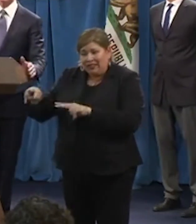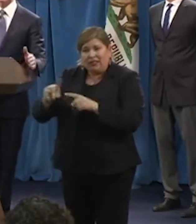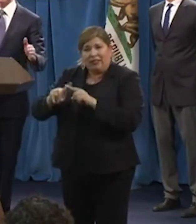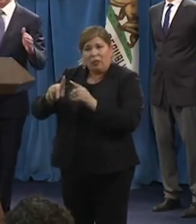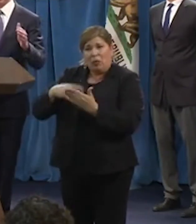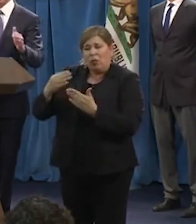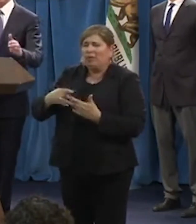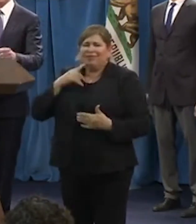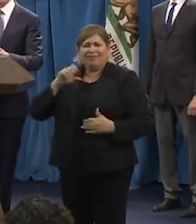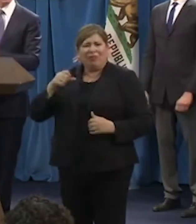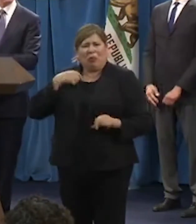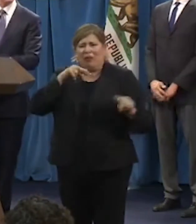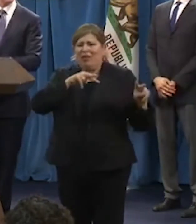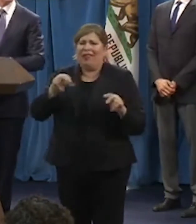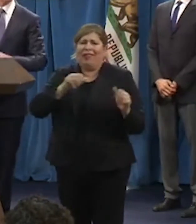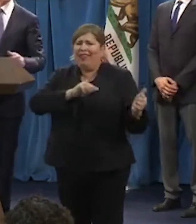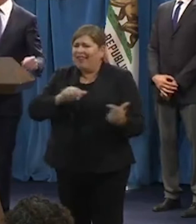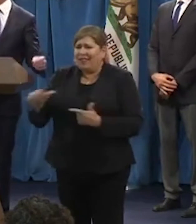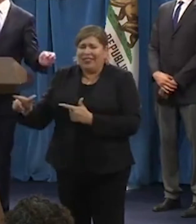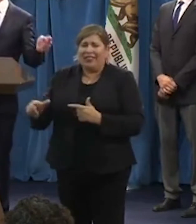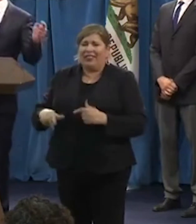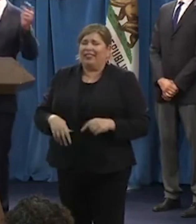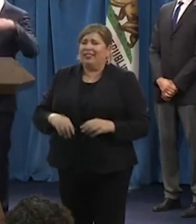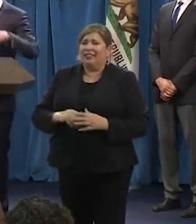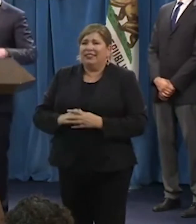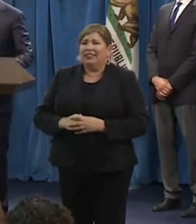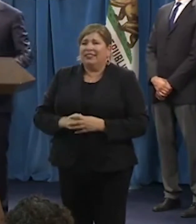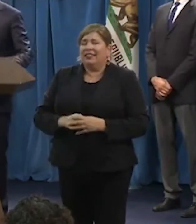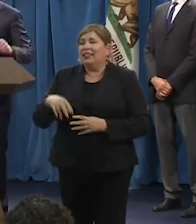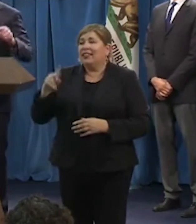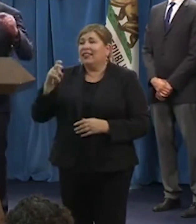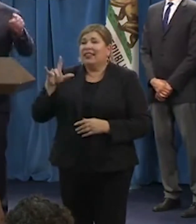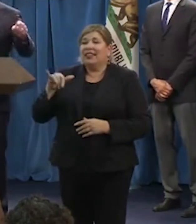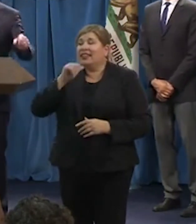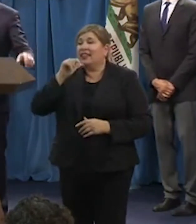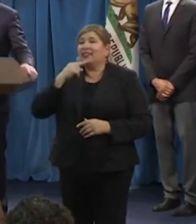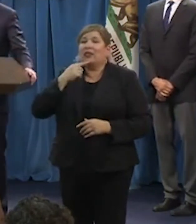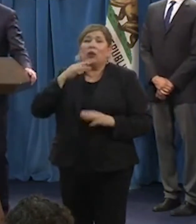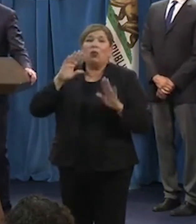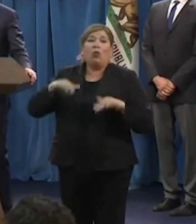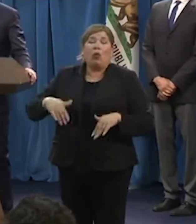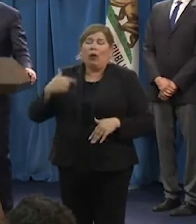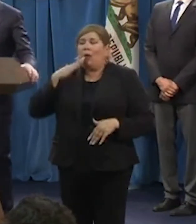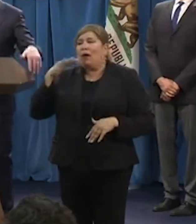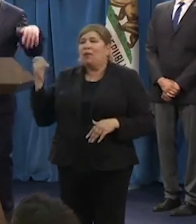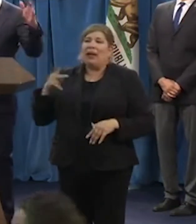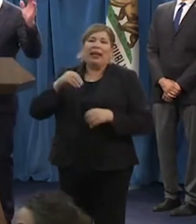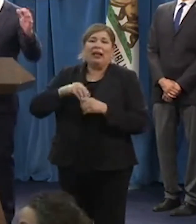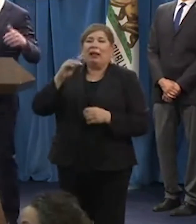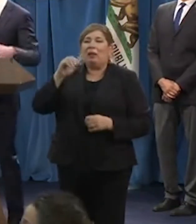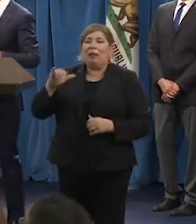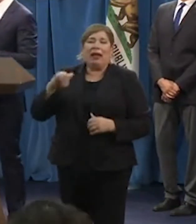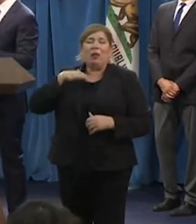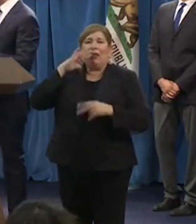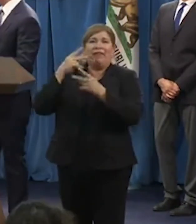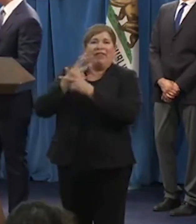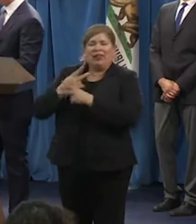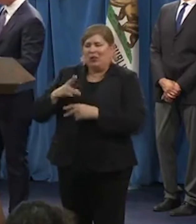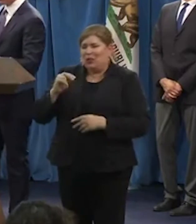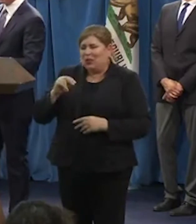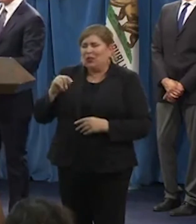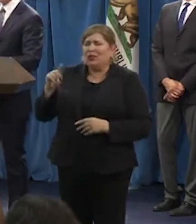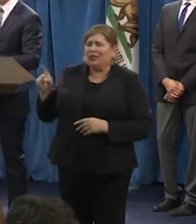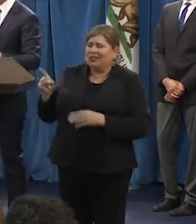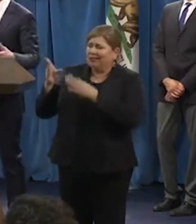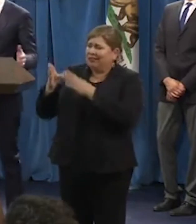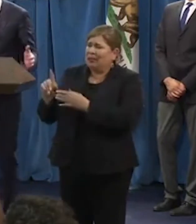imagine that Keeley is not just saying, hey, I'll come back in May and then we'll figure about it. She is meeting with